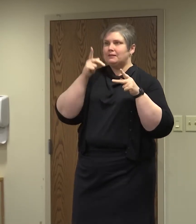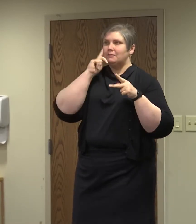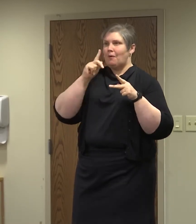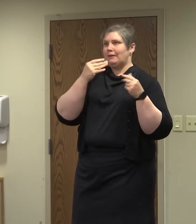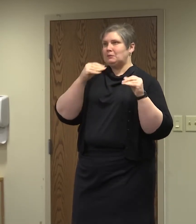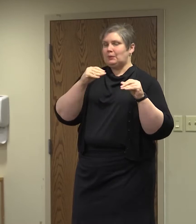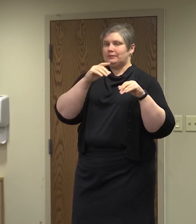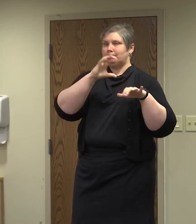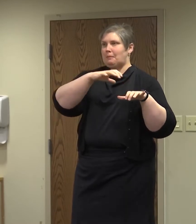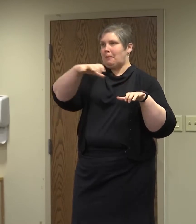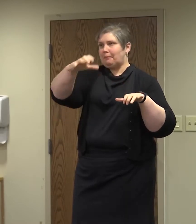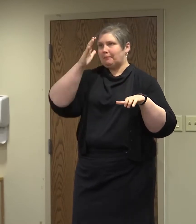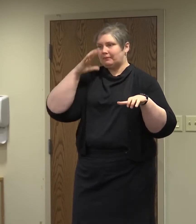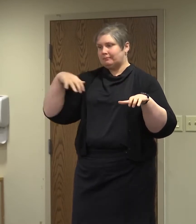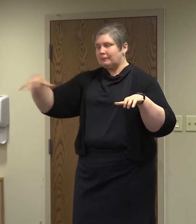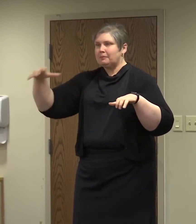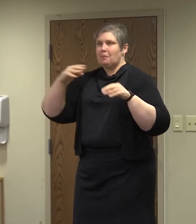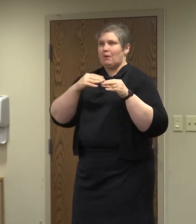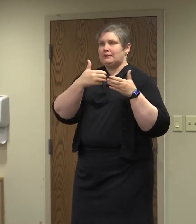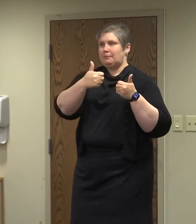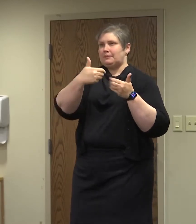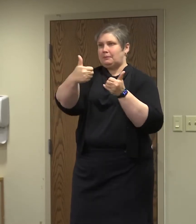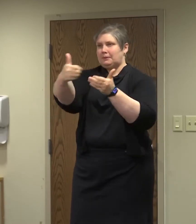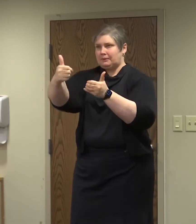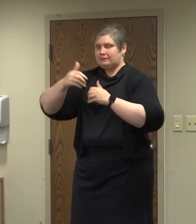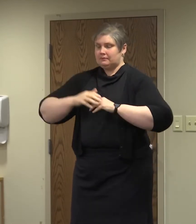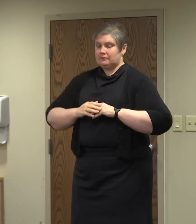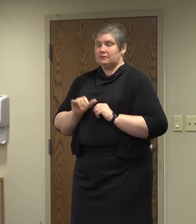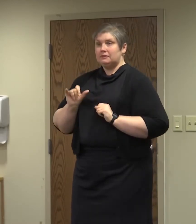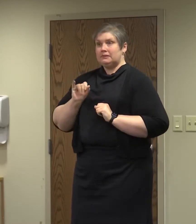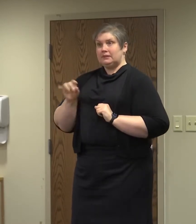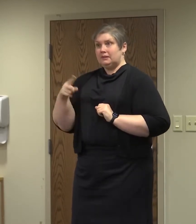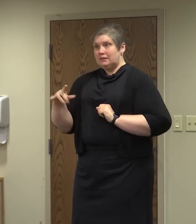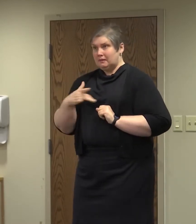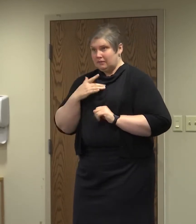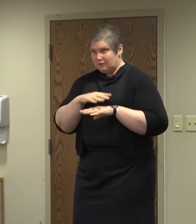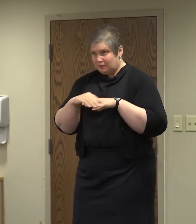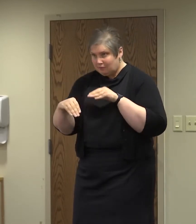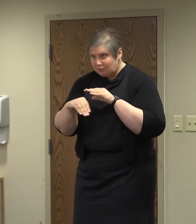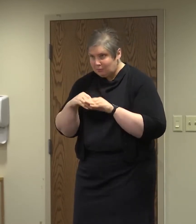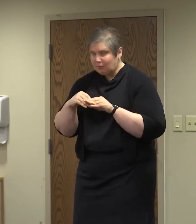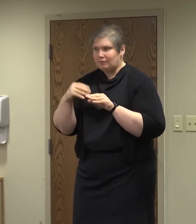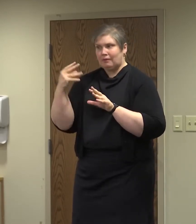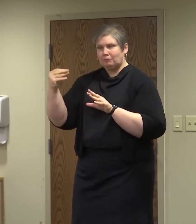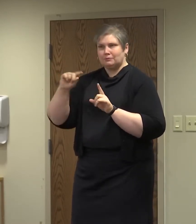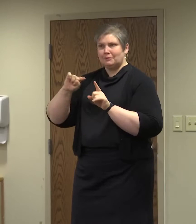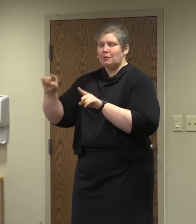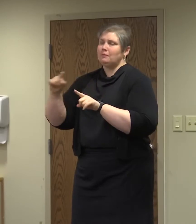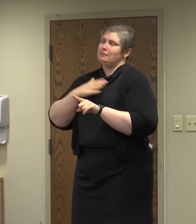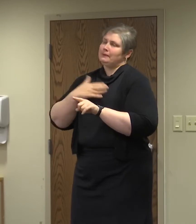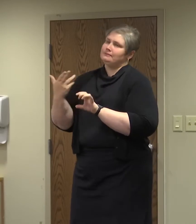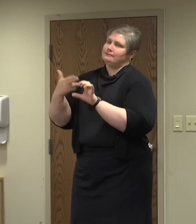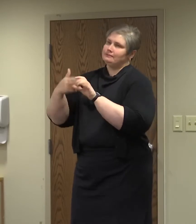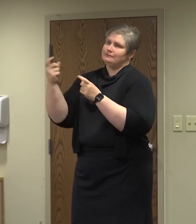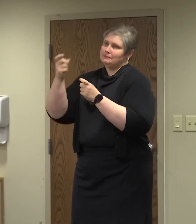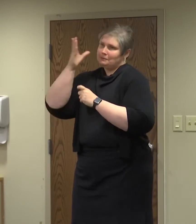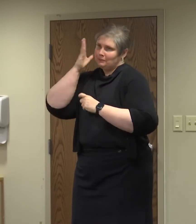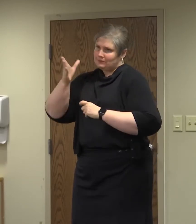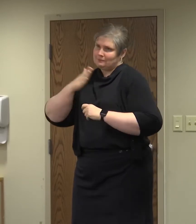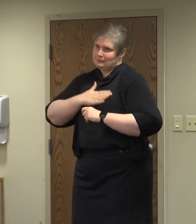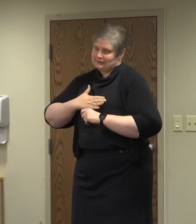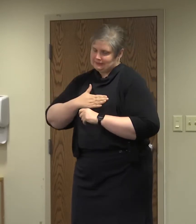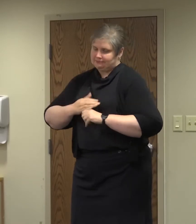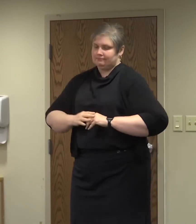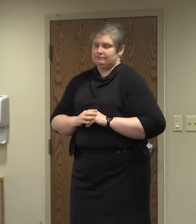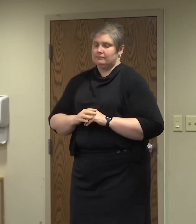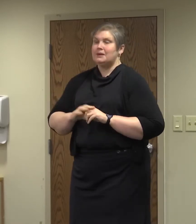other enhancements. So if you feel comfortable, we certainly encourage you to come down and celebrate. But today we are really talking